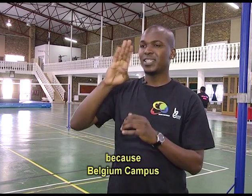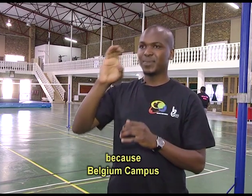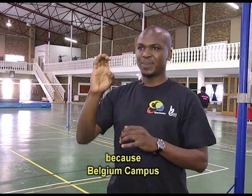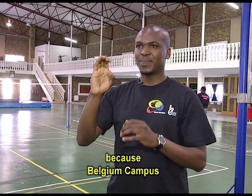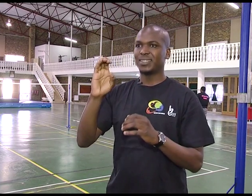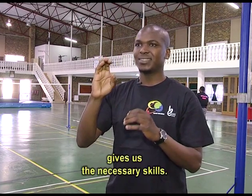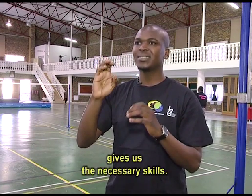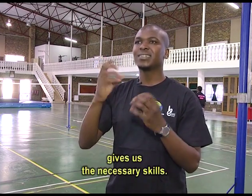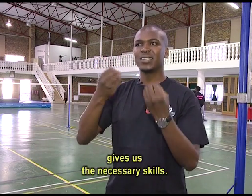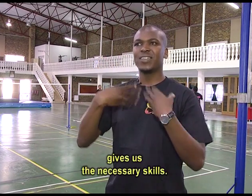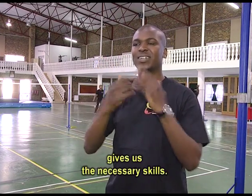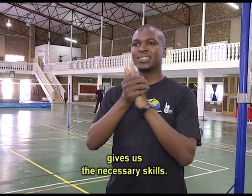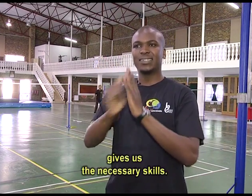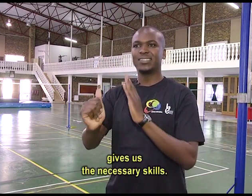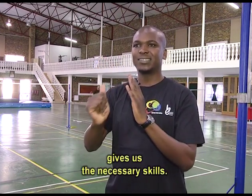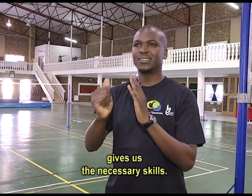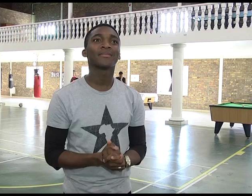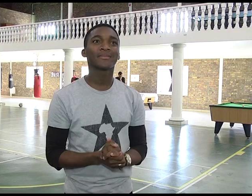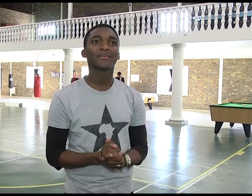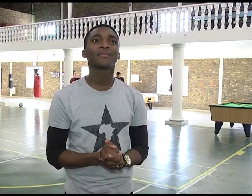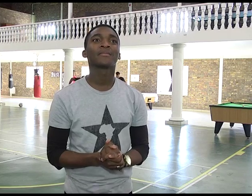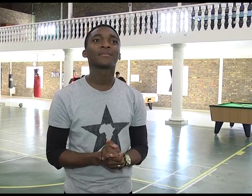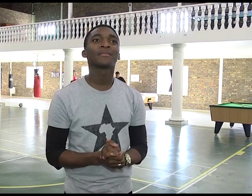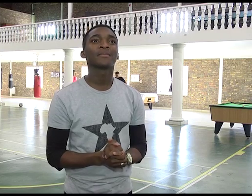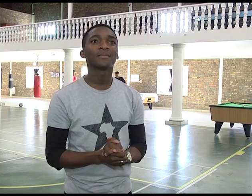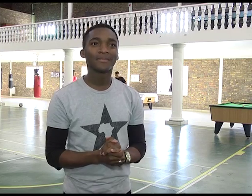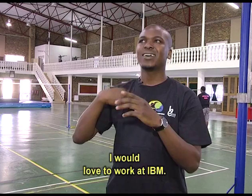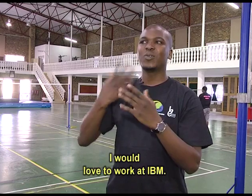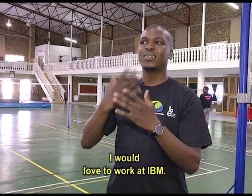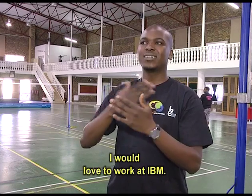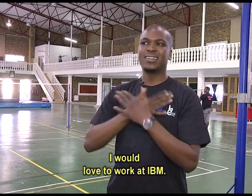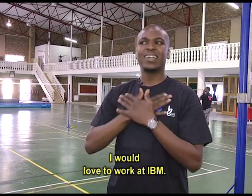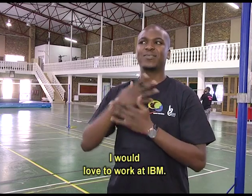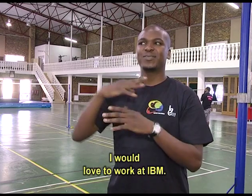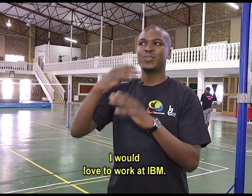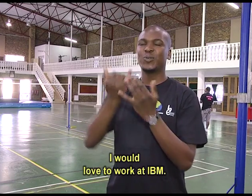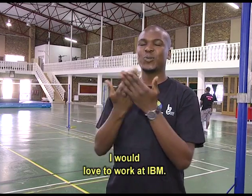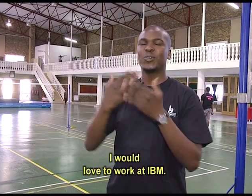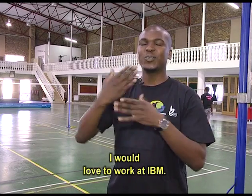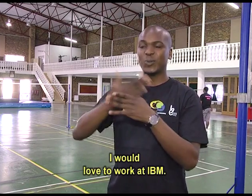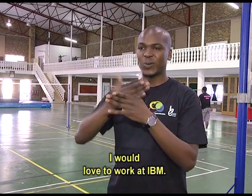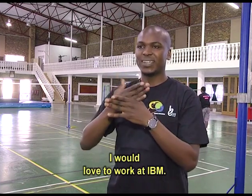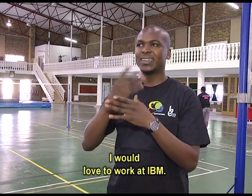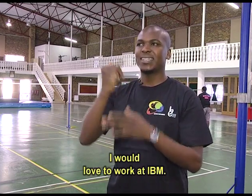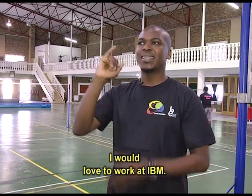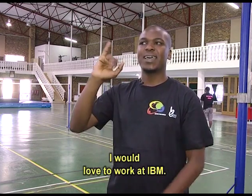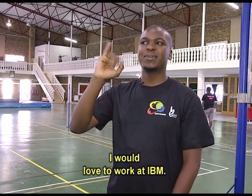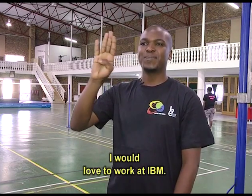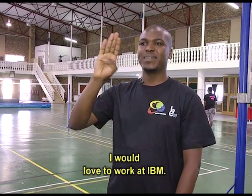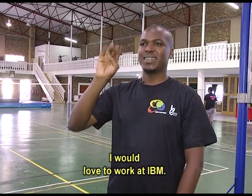Belgium Campus give us skills of IT, and I will love to work at